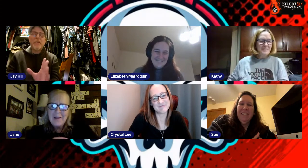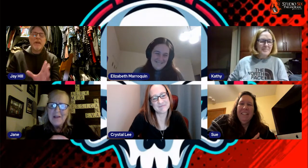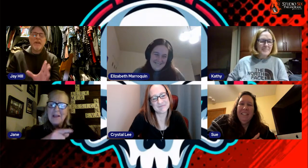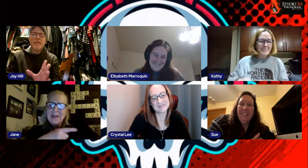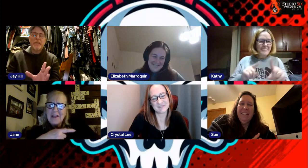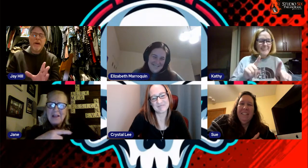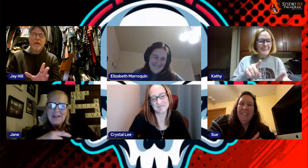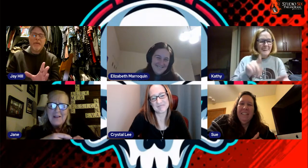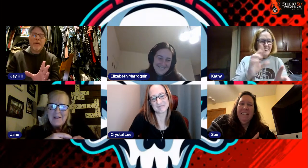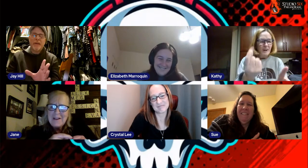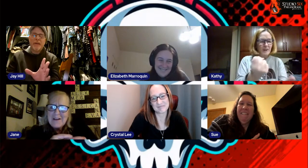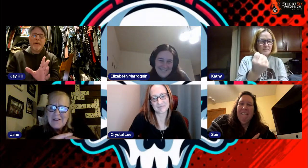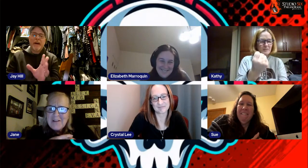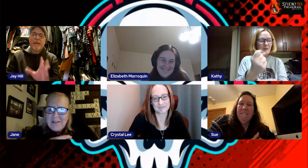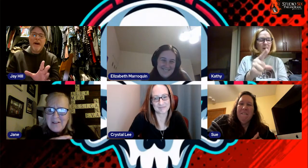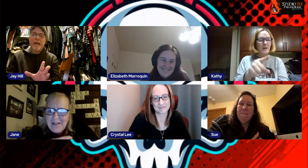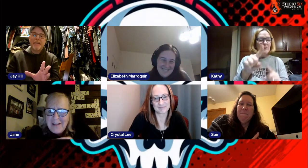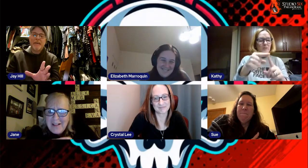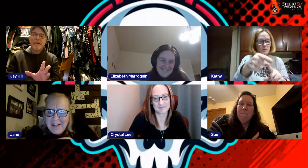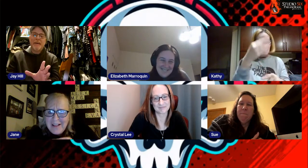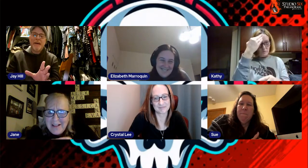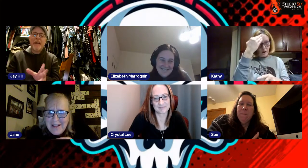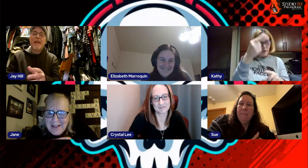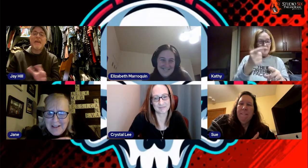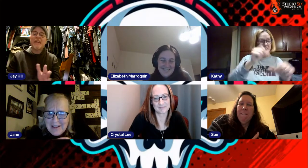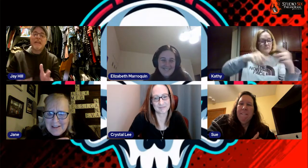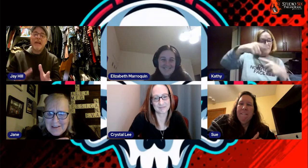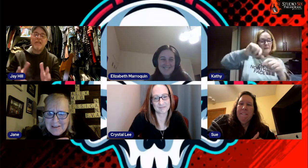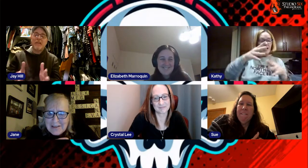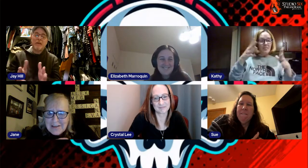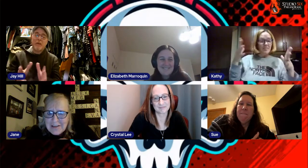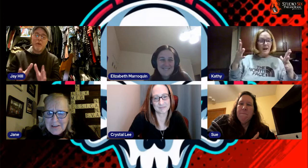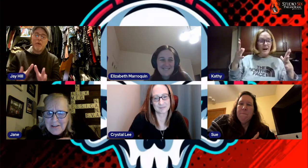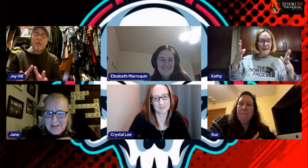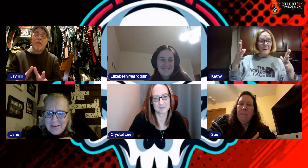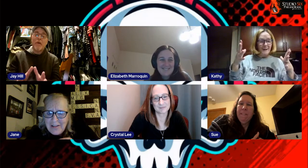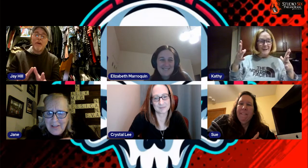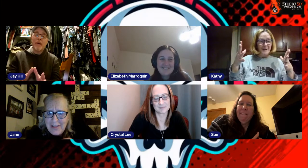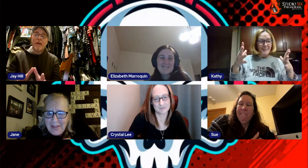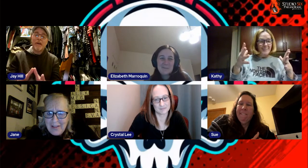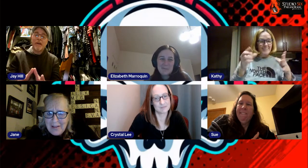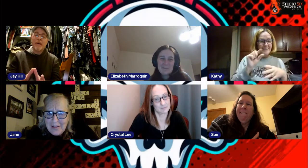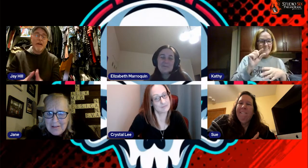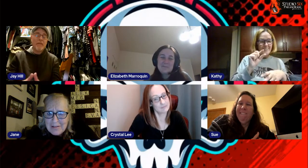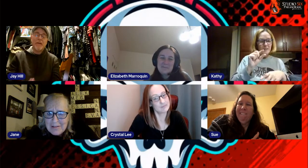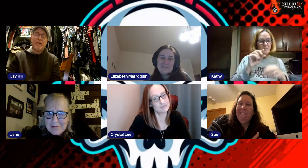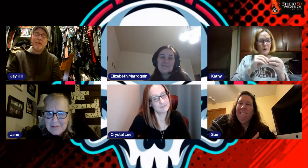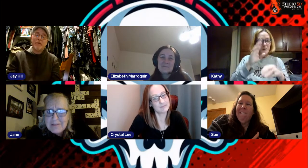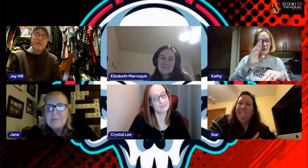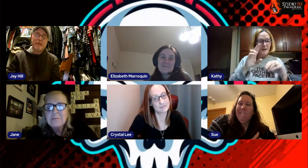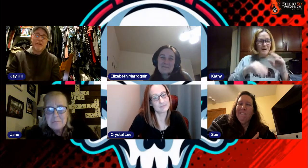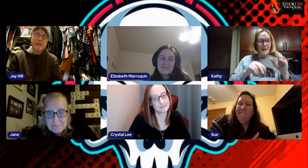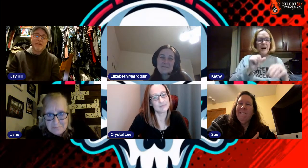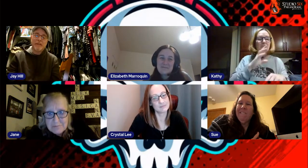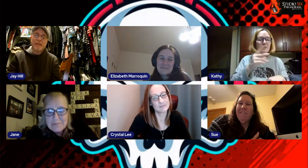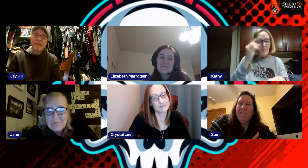You know when he's around a lot. You know, and I think that is adorable. I really do.